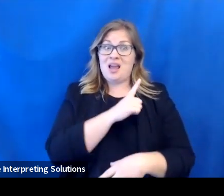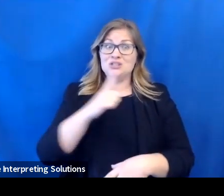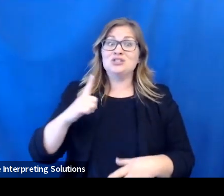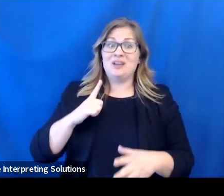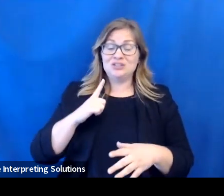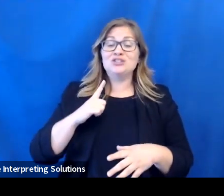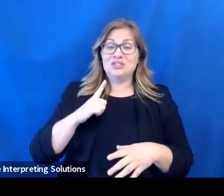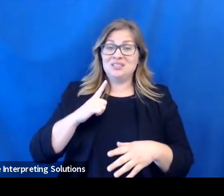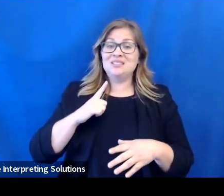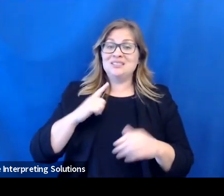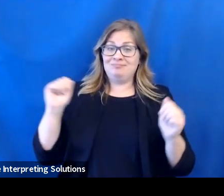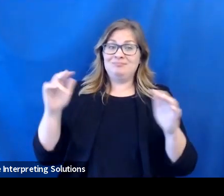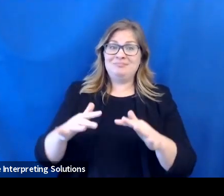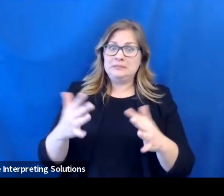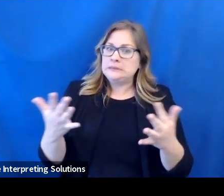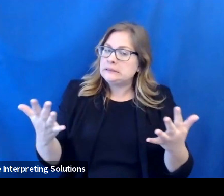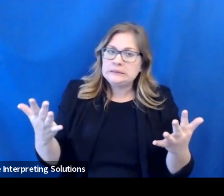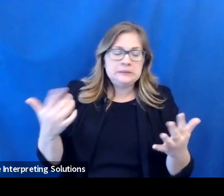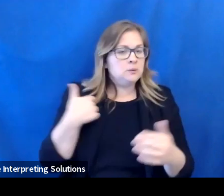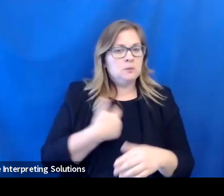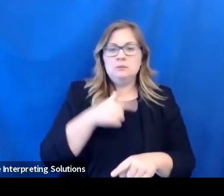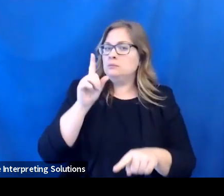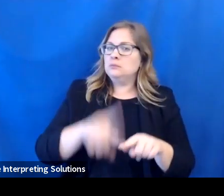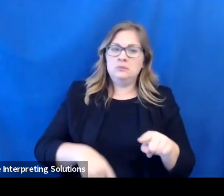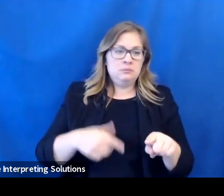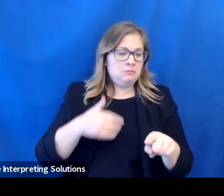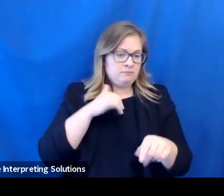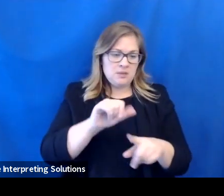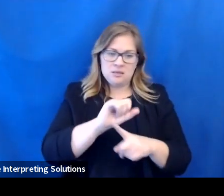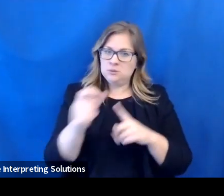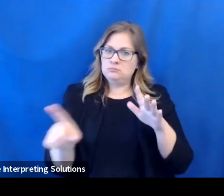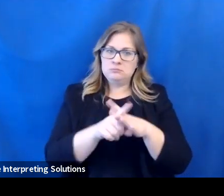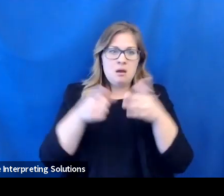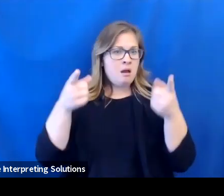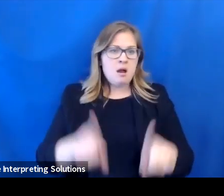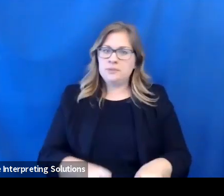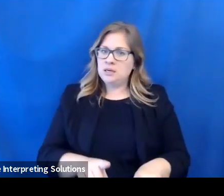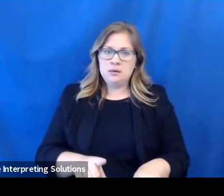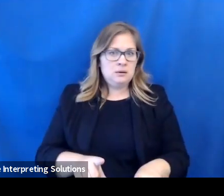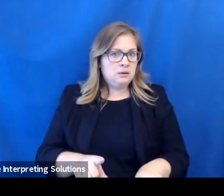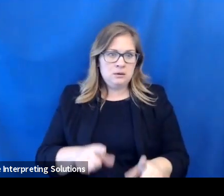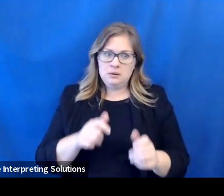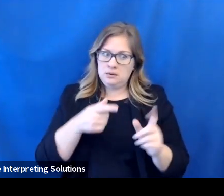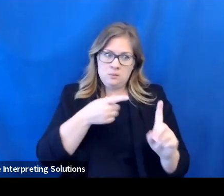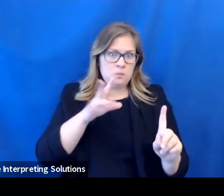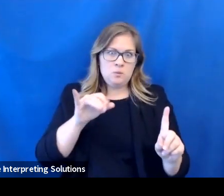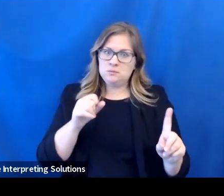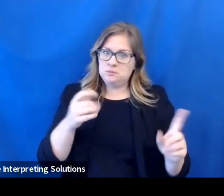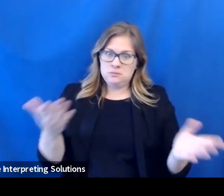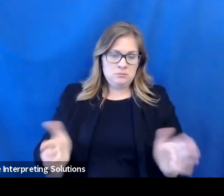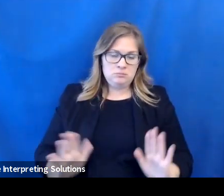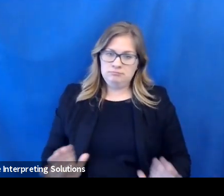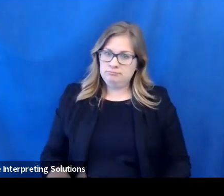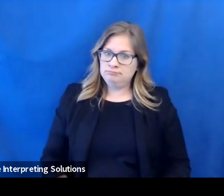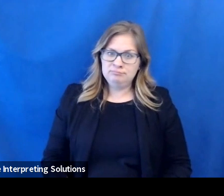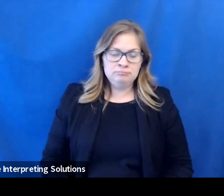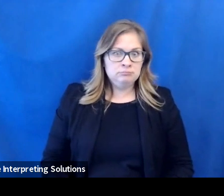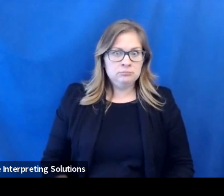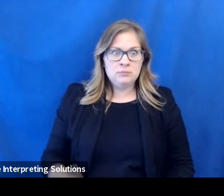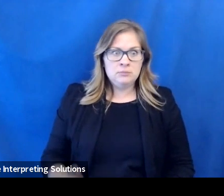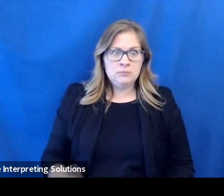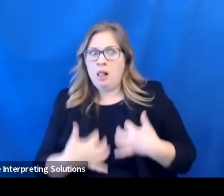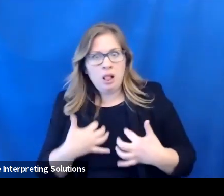have a repeat of that situation. There was a lot of uncertainty. And now I'm looking on TV and I'm seeing lines of folks lining up